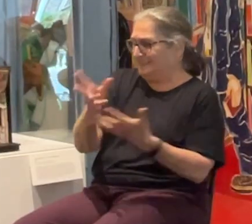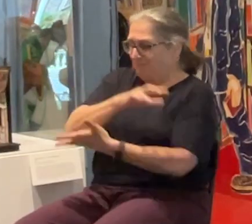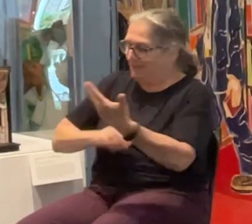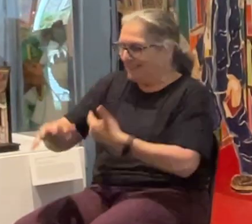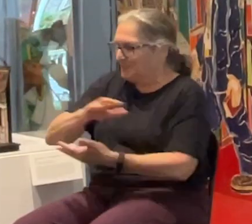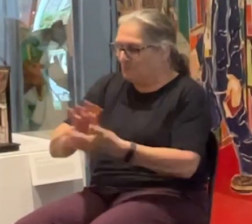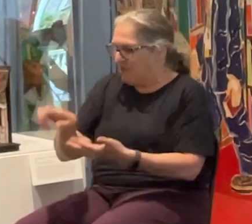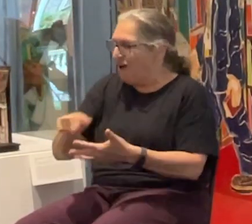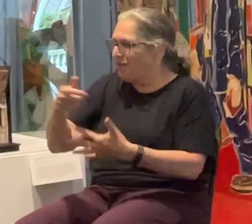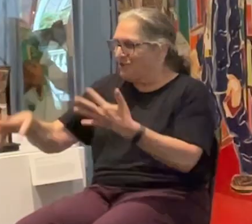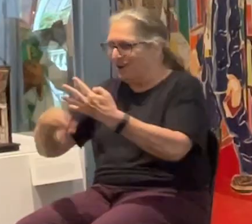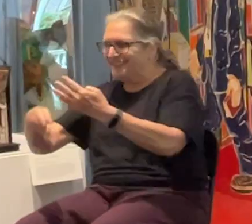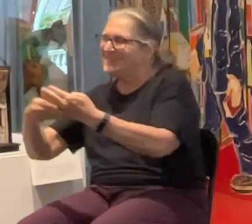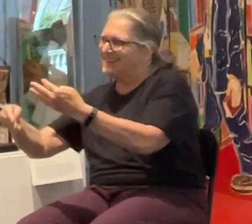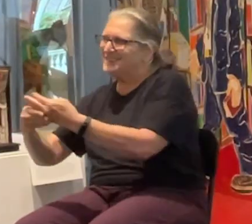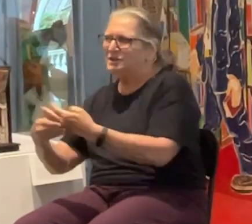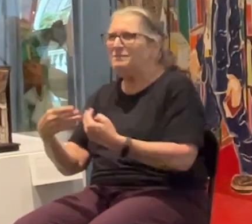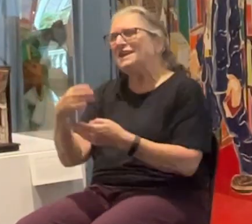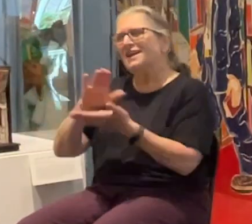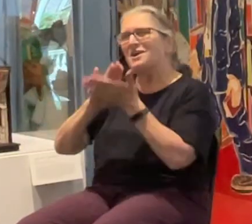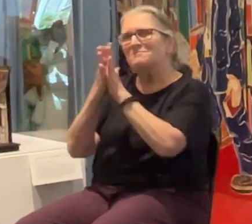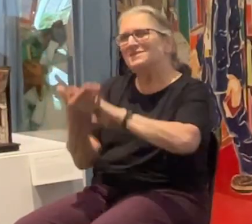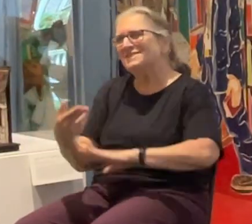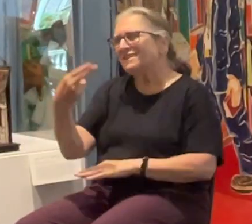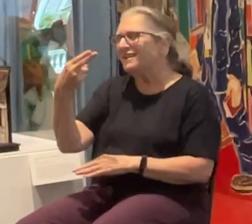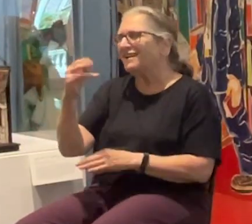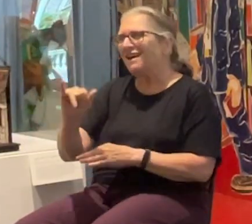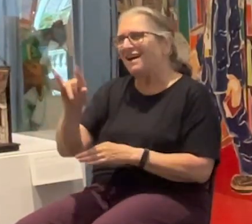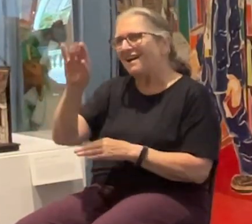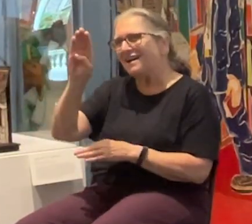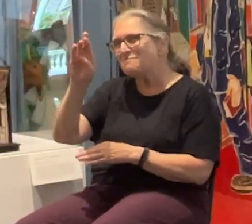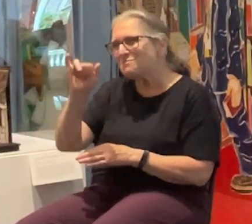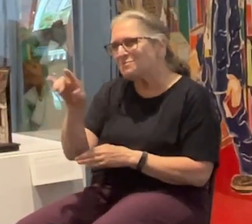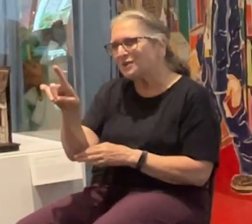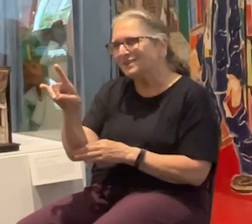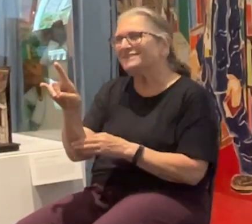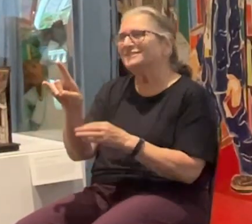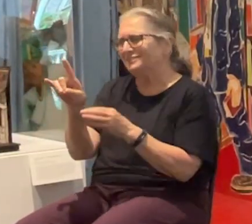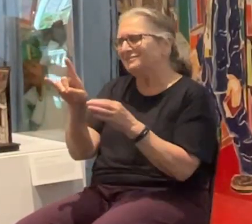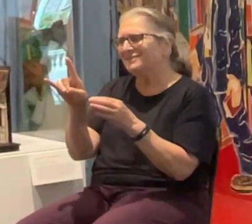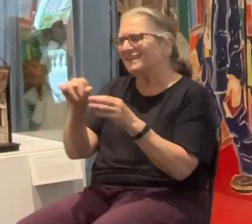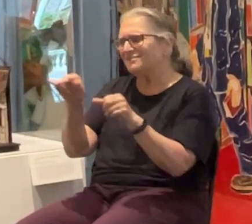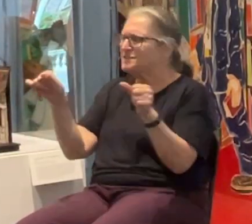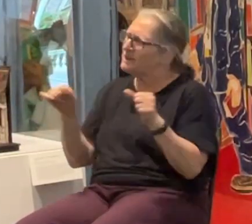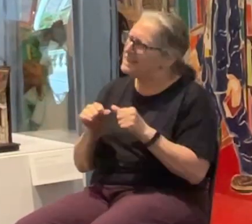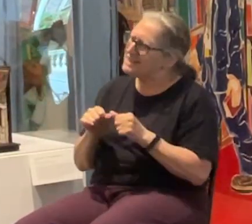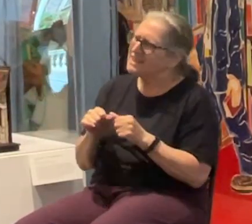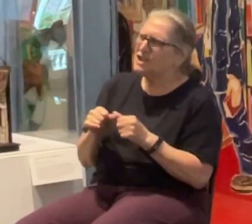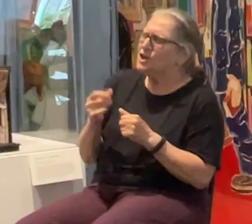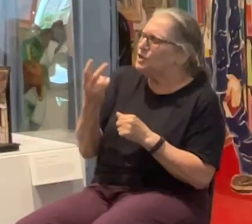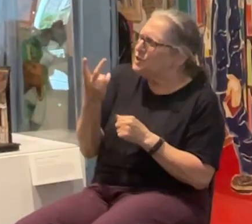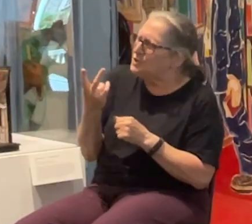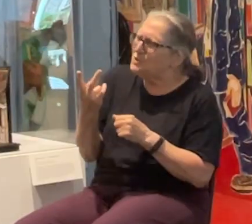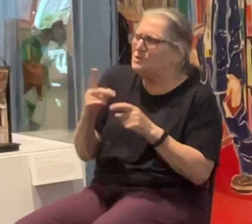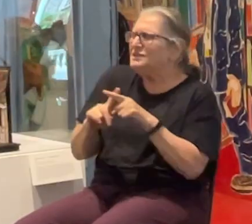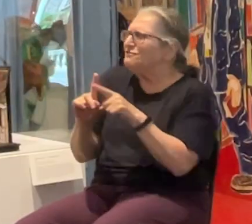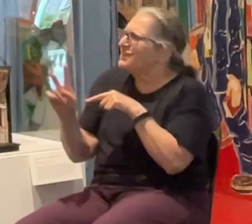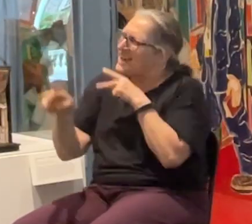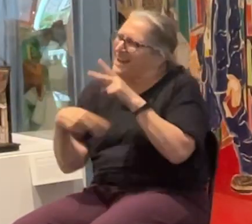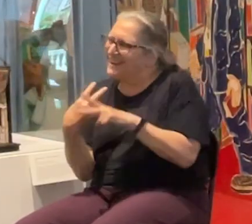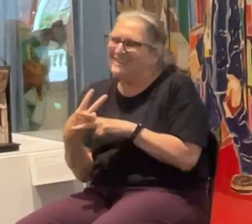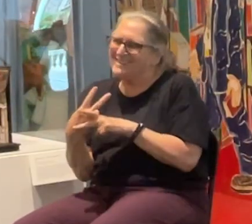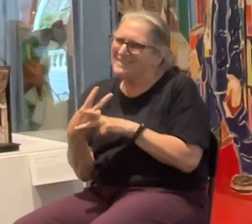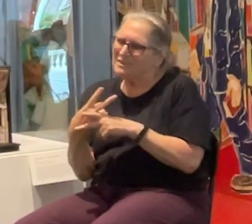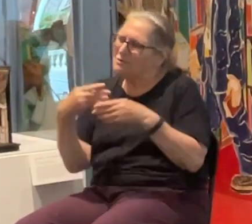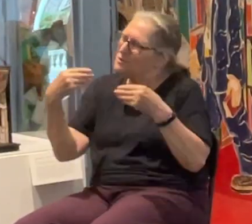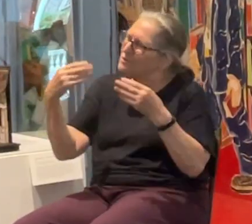that it becomes a hybrid space, let's say, between two different things, two different tonalities of a bookstore or